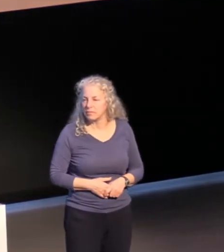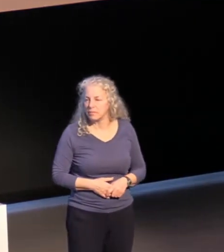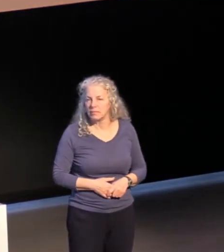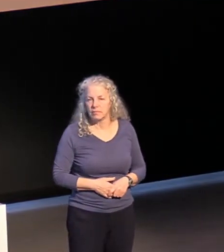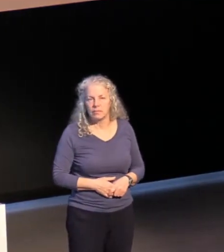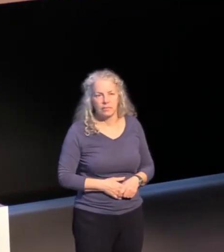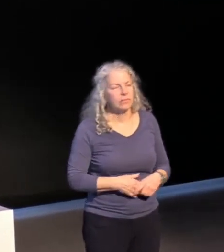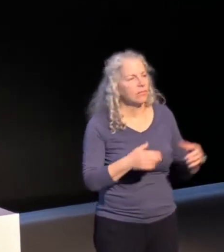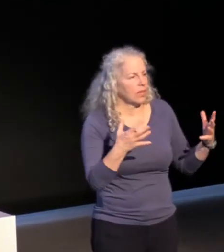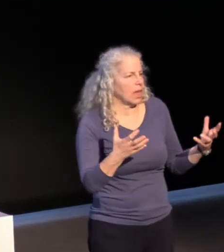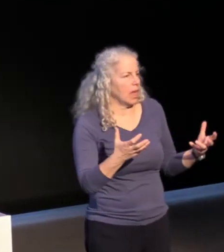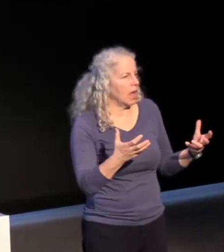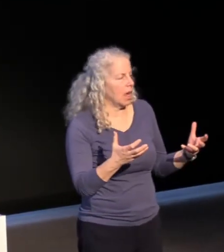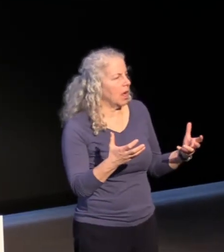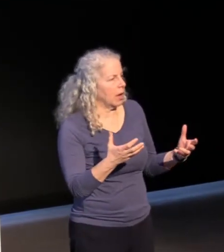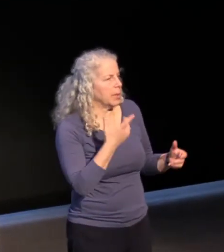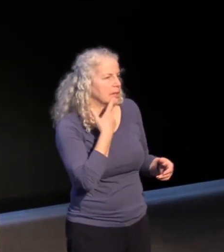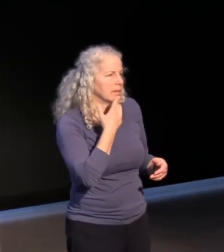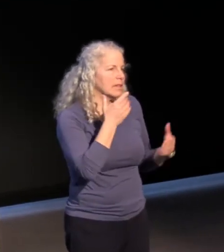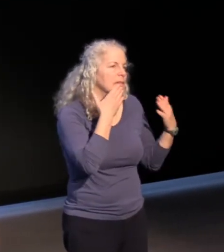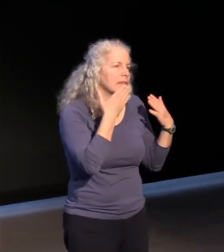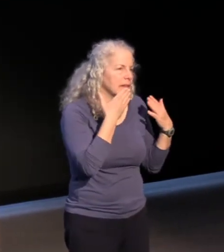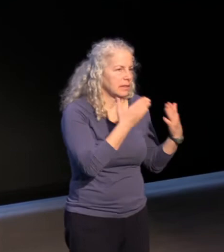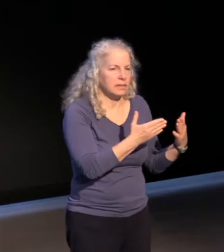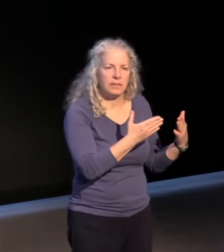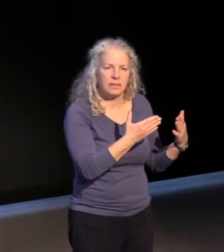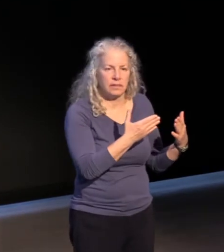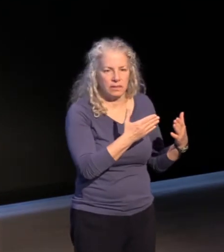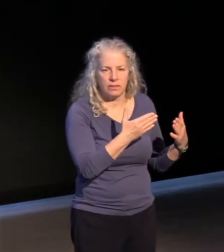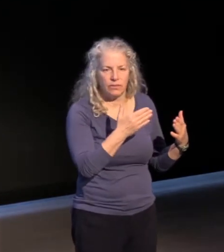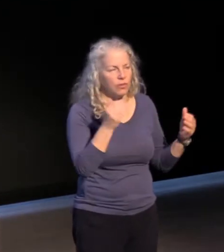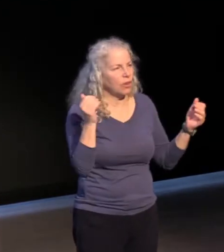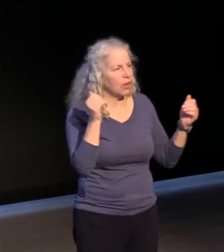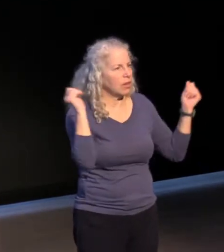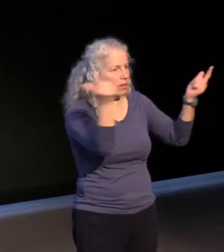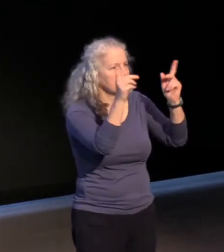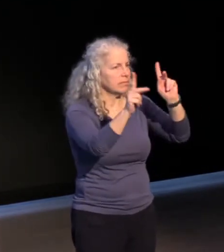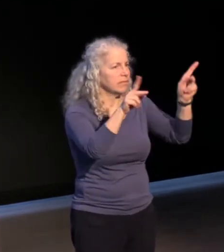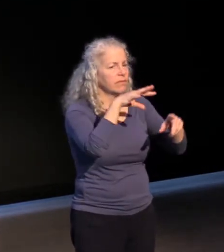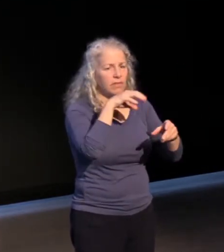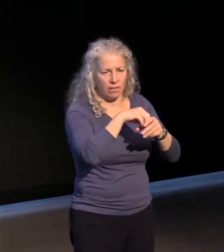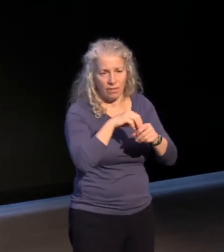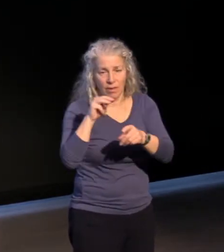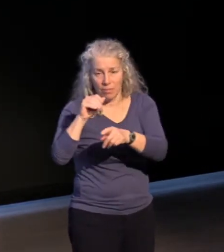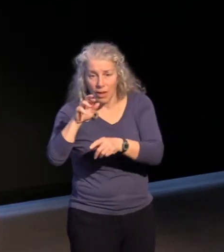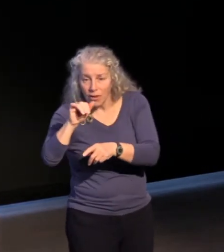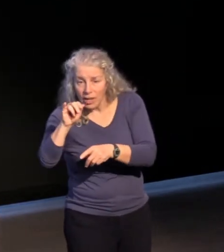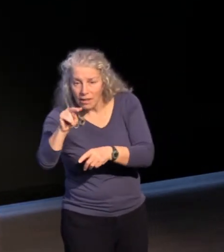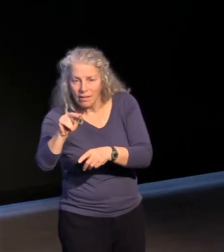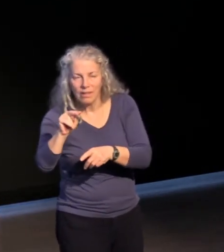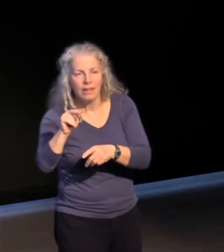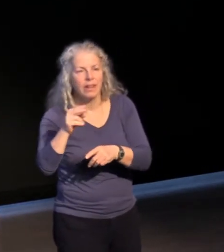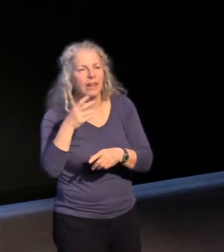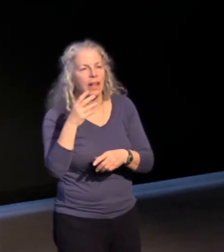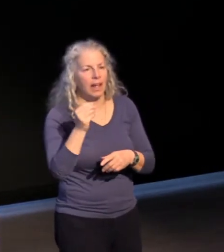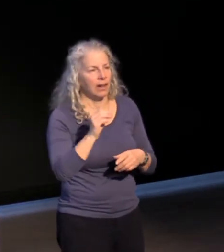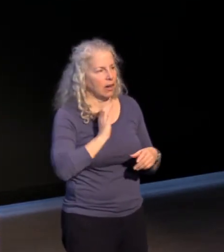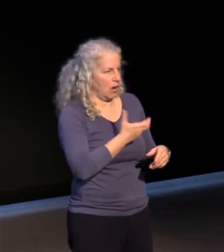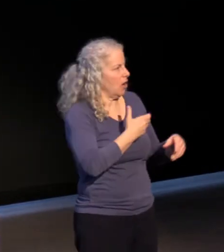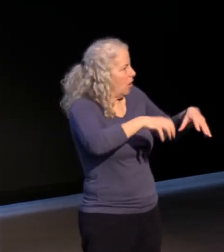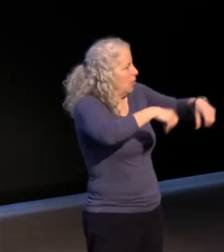I'd like to express my gratitude and thanks to everyone involved with this Arts Equity Summit, including Marian Taylor Brown and our hosts at the